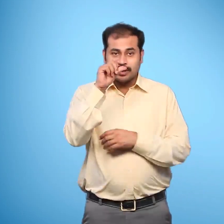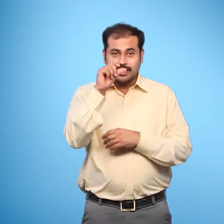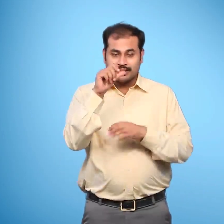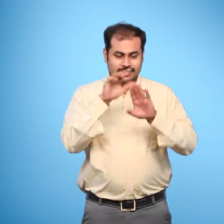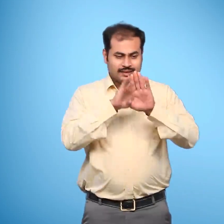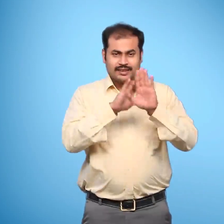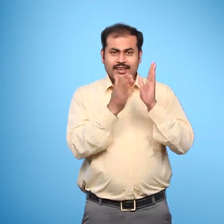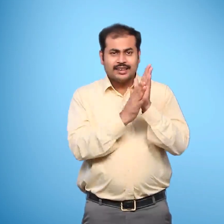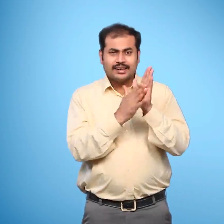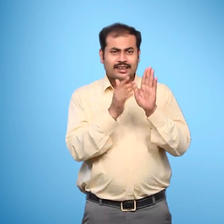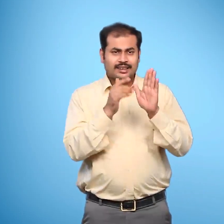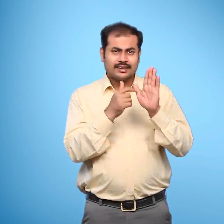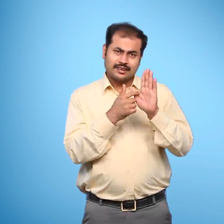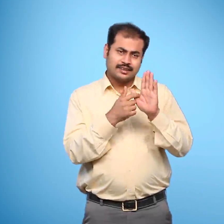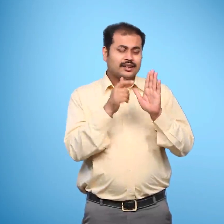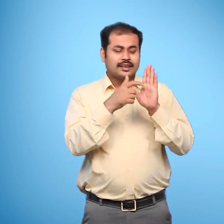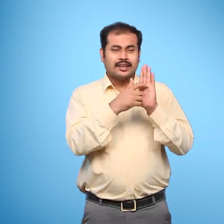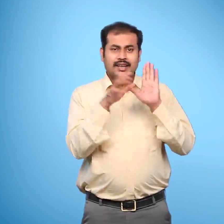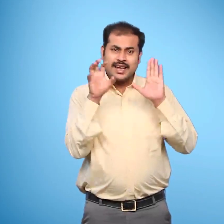Which side has 1 written on it?